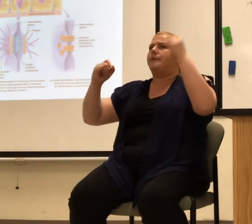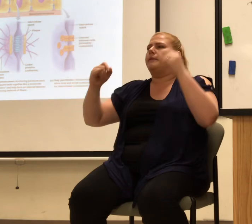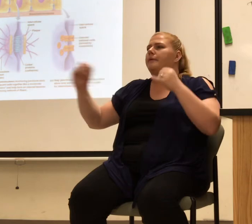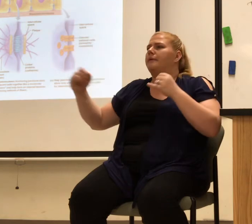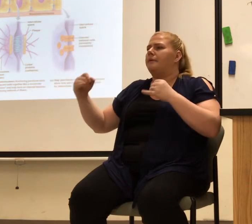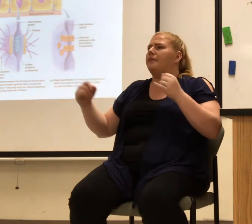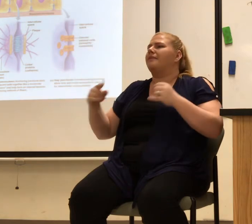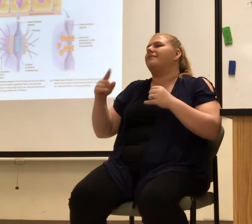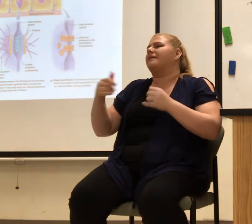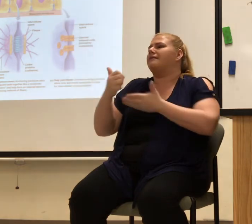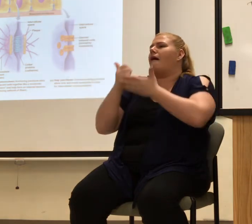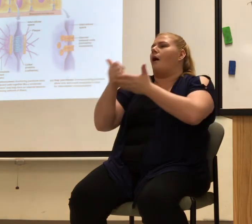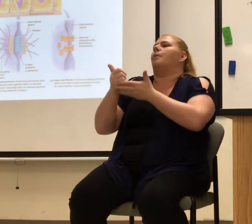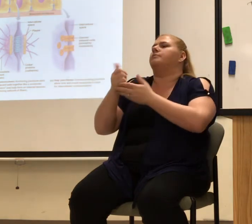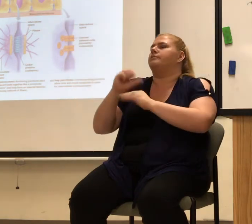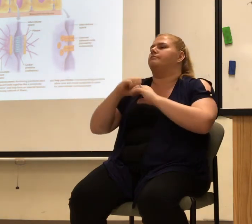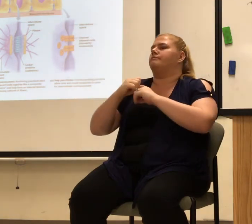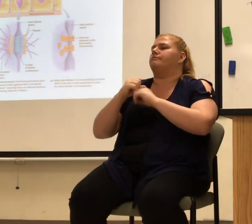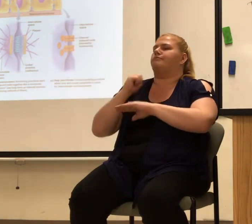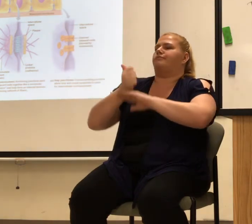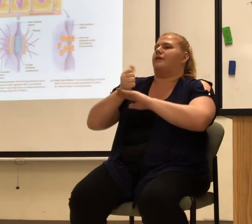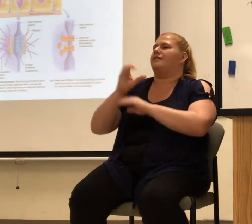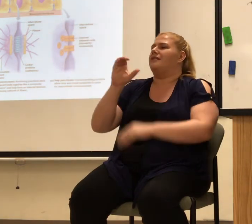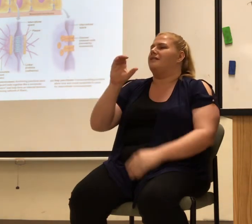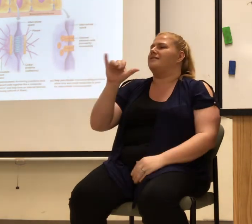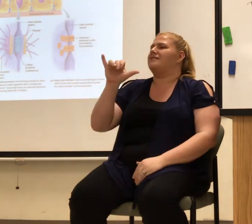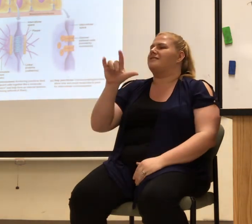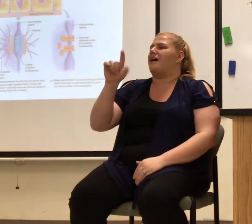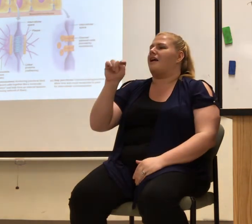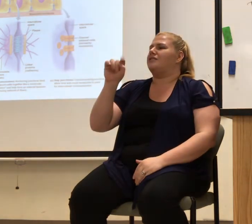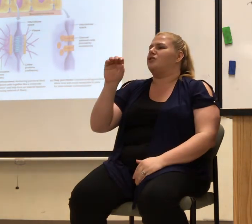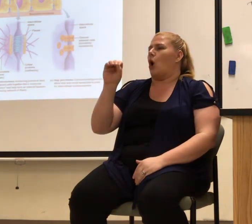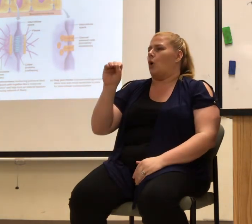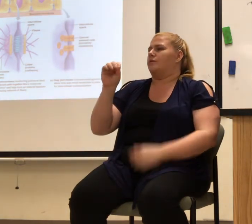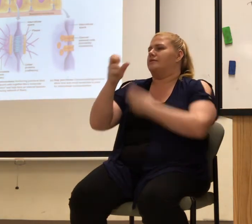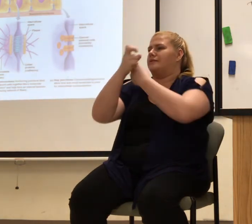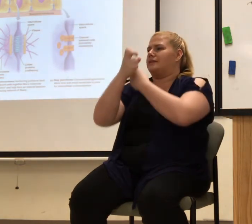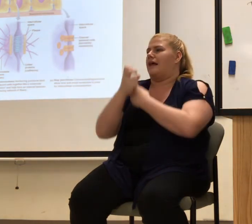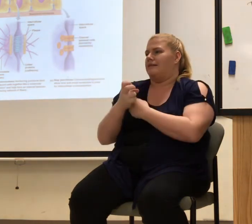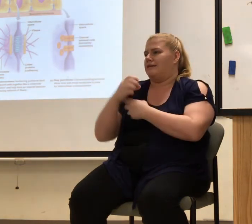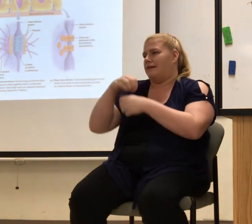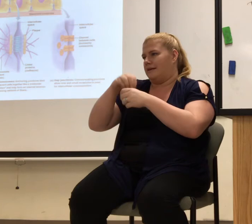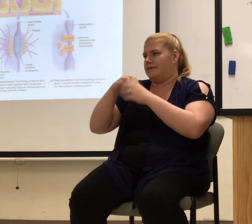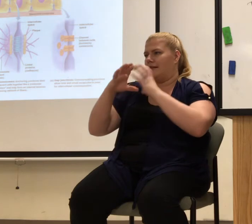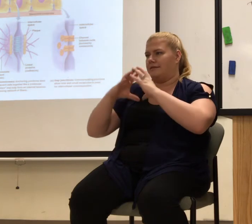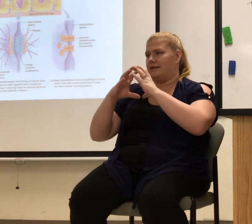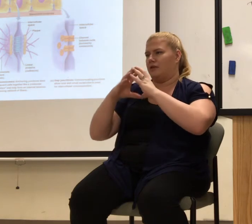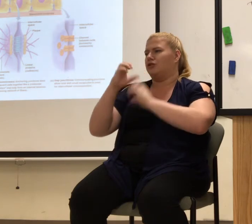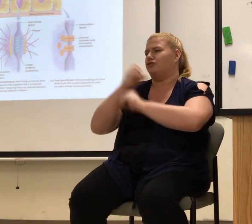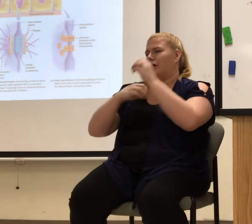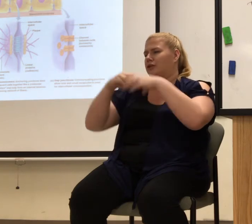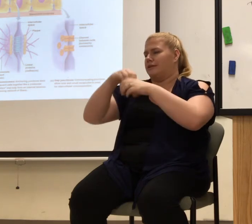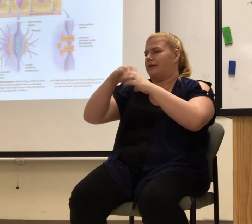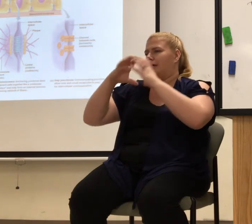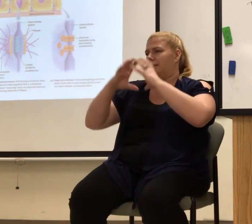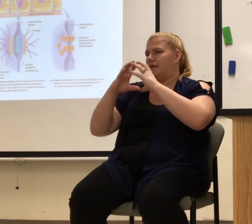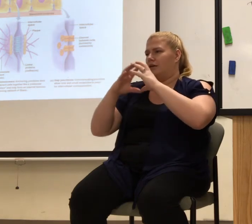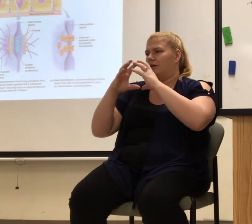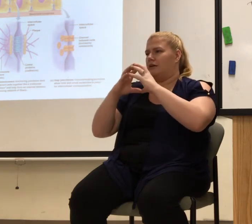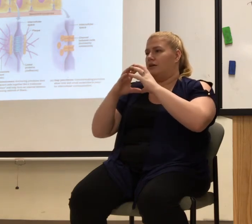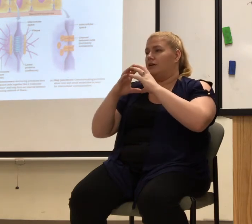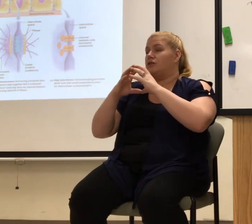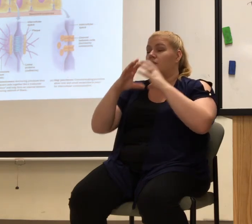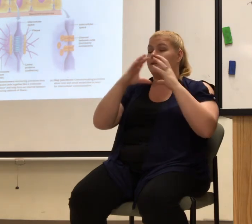help form the cytoskeleton within a cell. So not only are these two cells linked together with the desmosome,